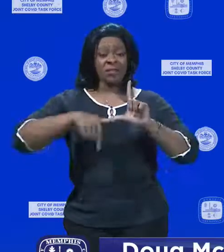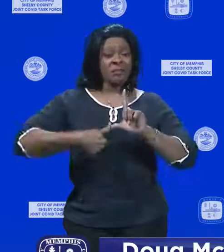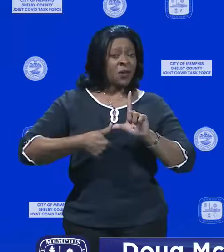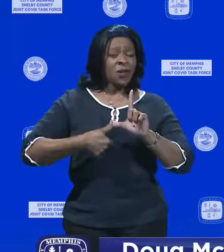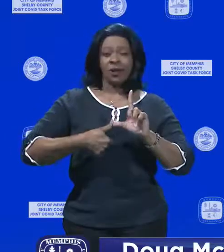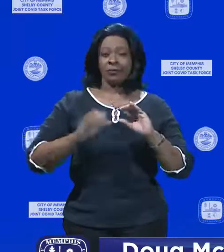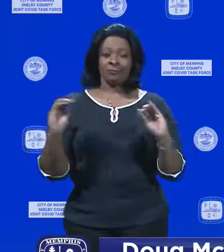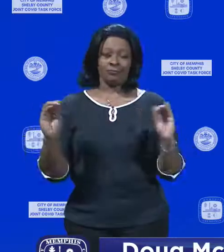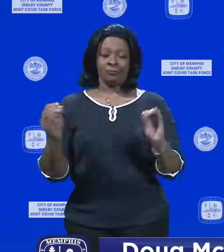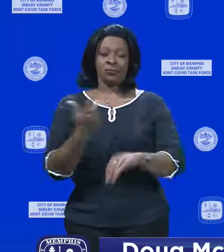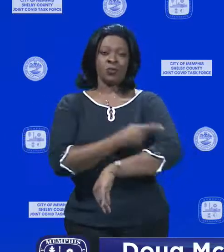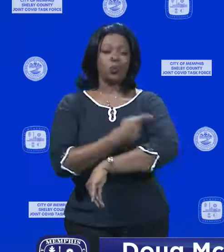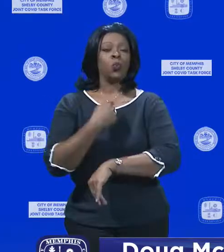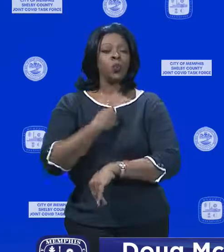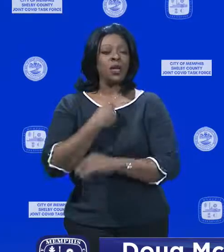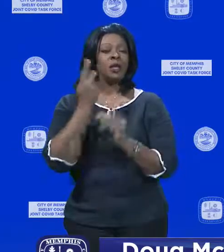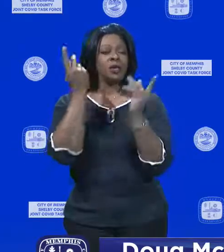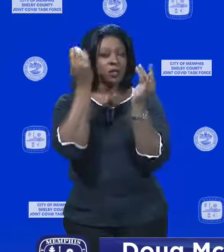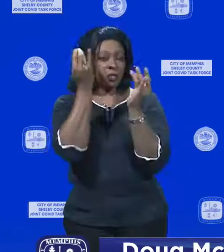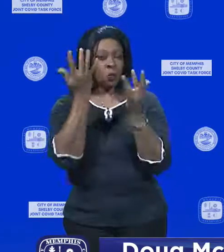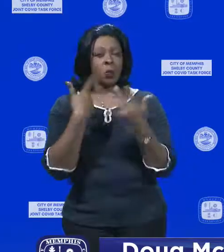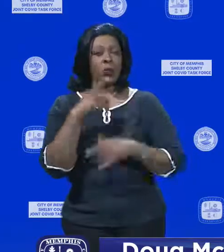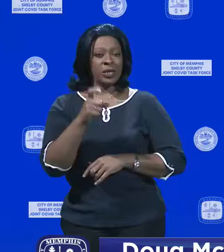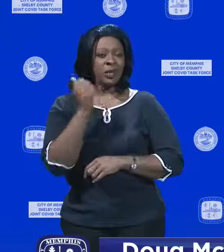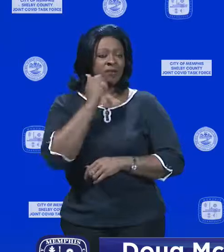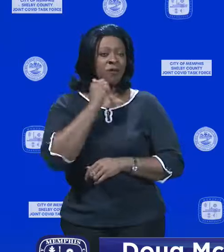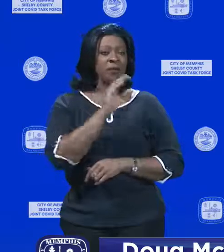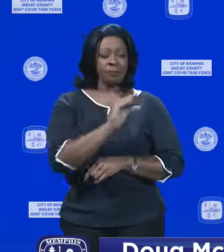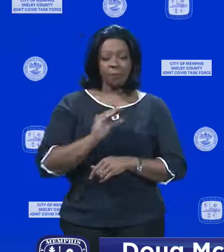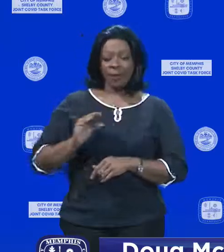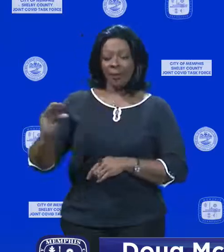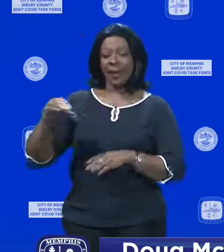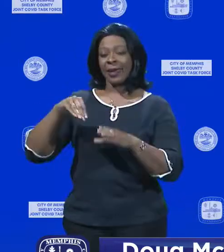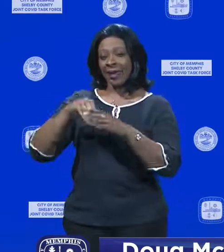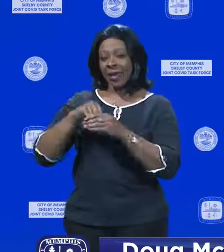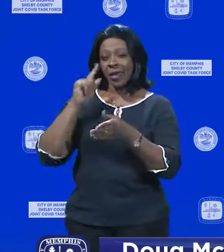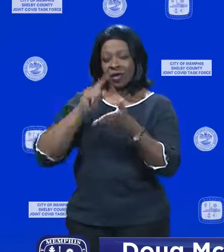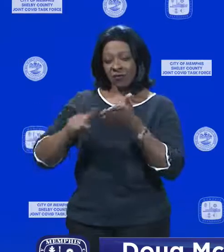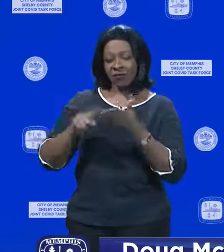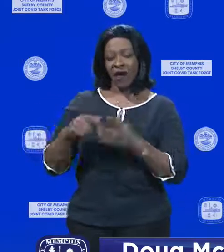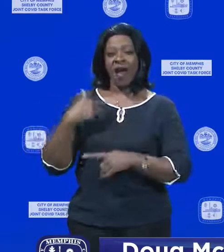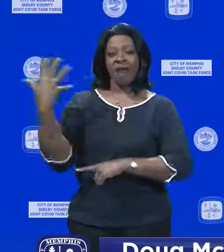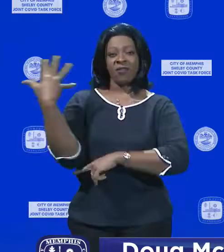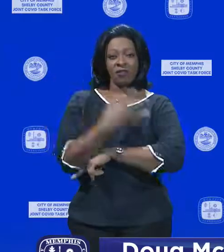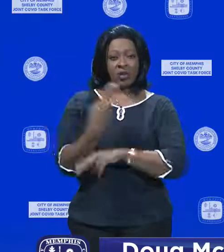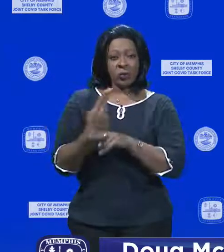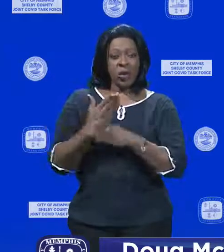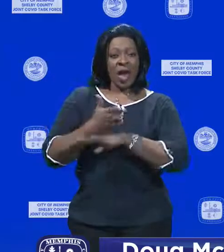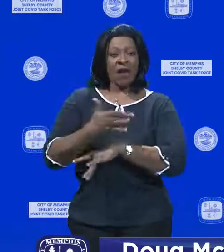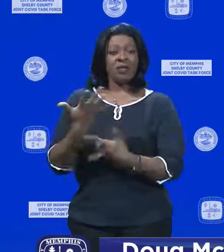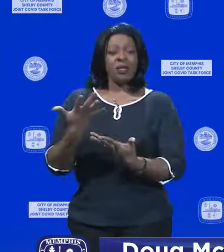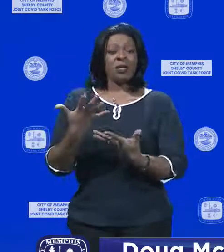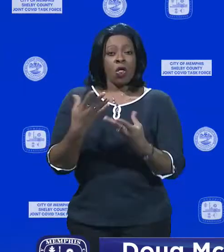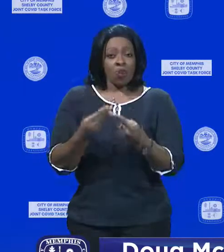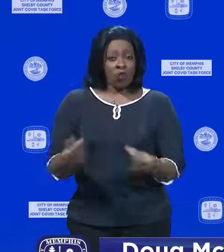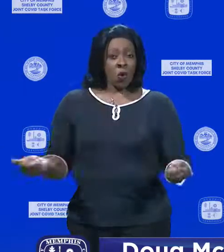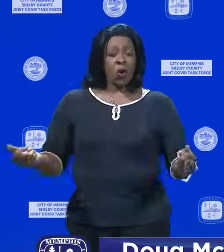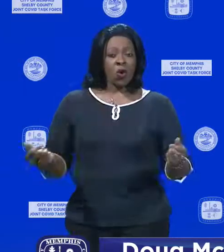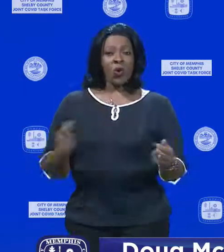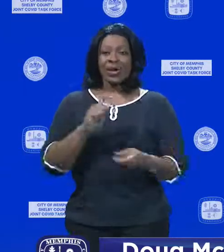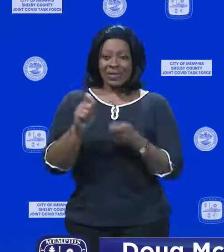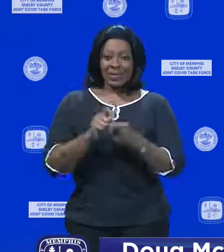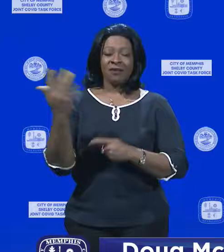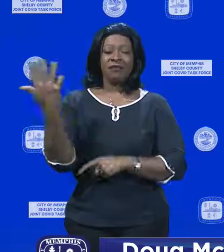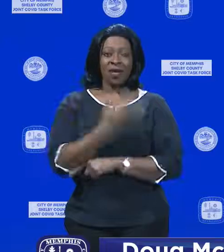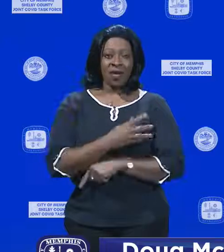thaw what we think we need every day, return it to inventory, and then we have about 5 days to use it after it's been thawed, or exactly 5